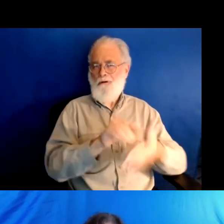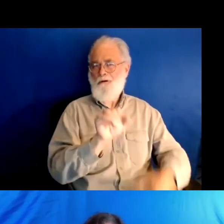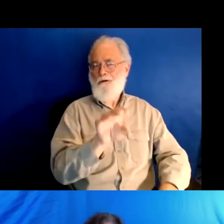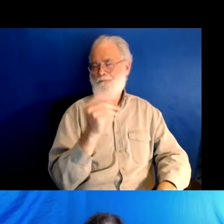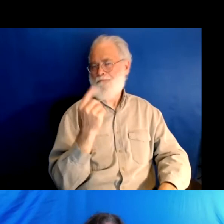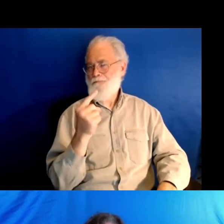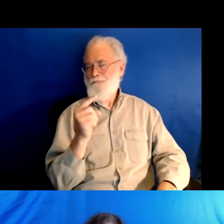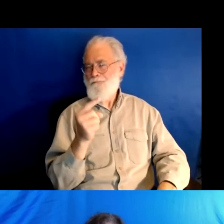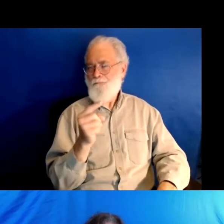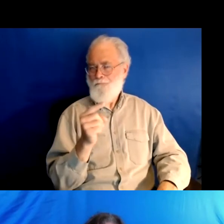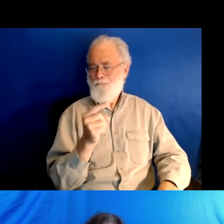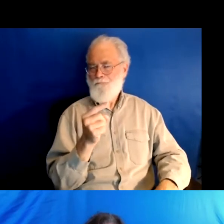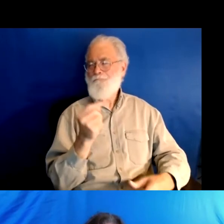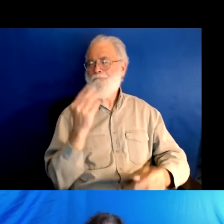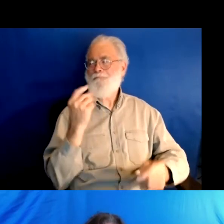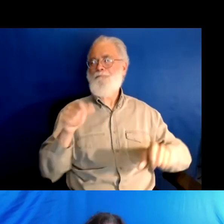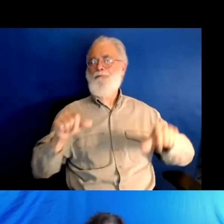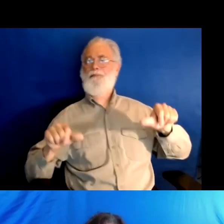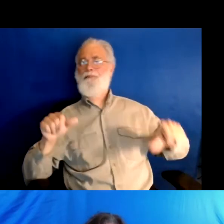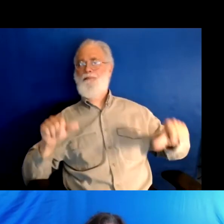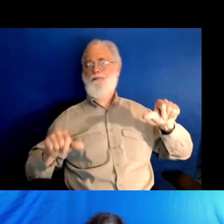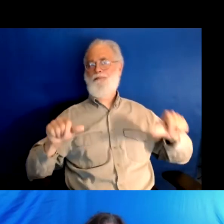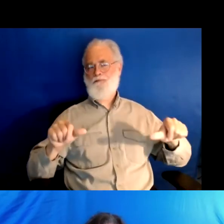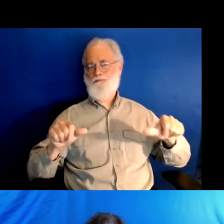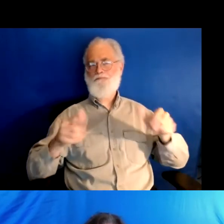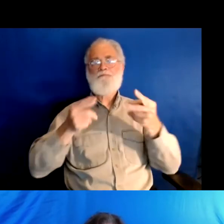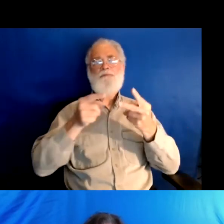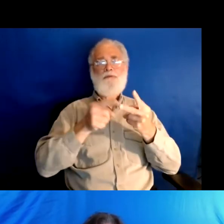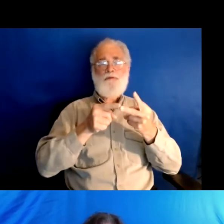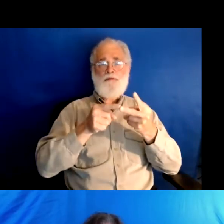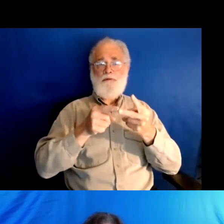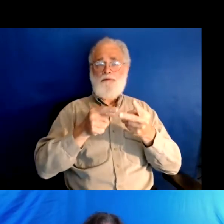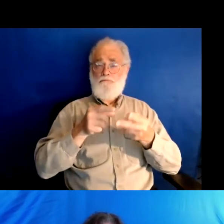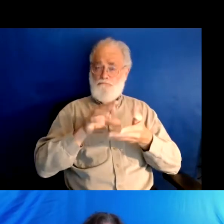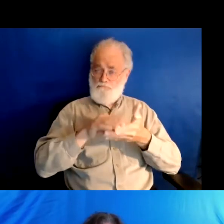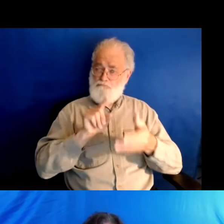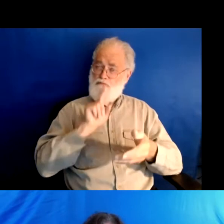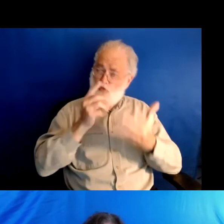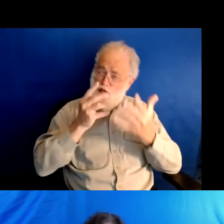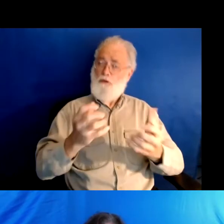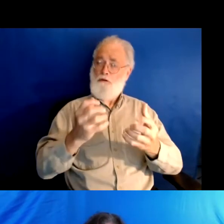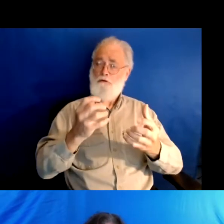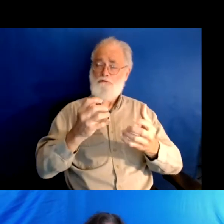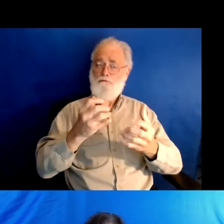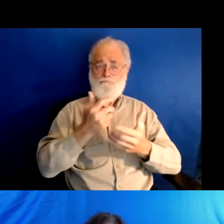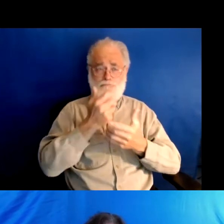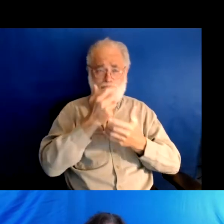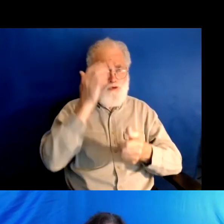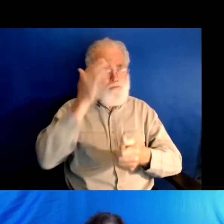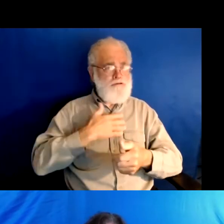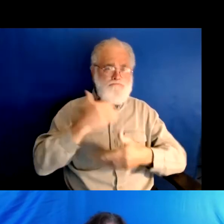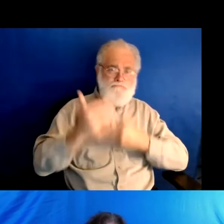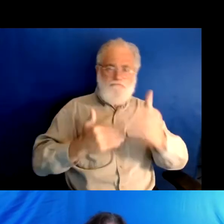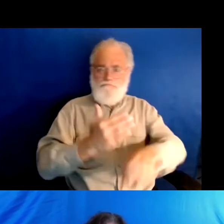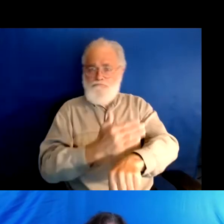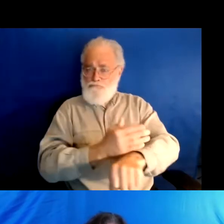then they get the score, again, why are we going to tell them again? And they weren't sure. They learned that